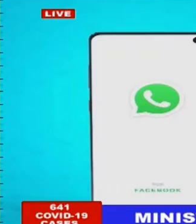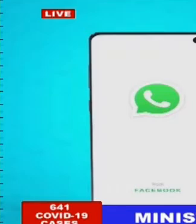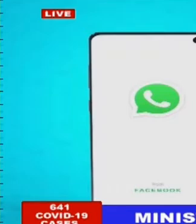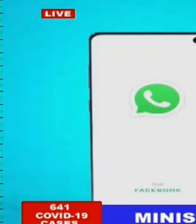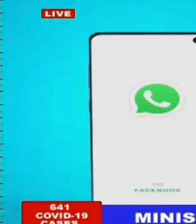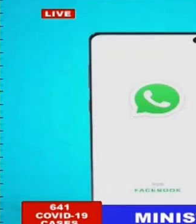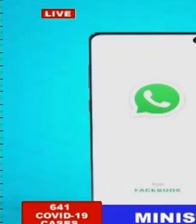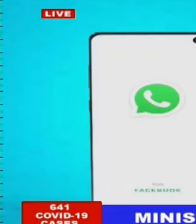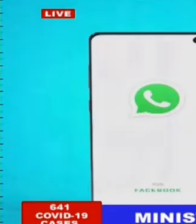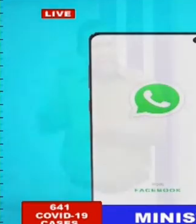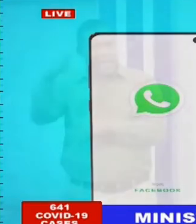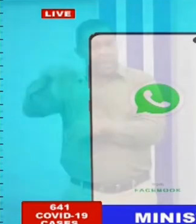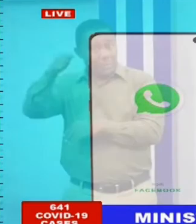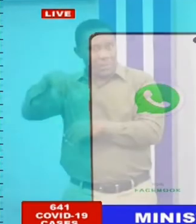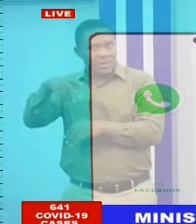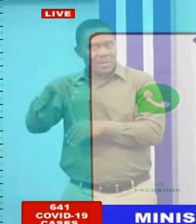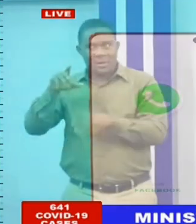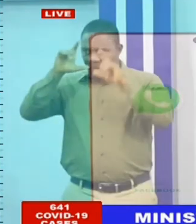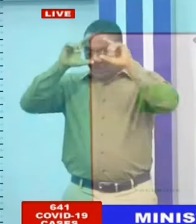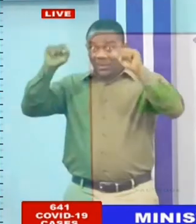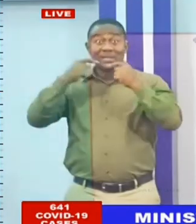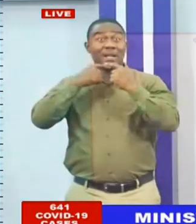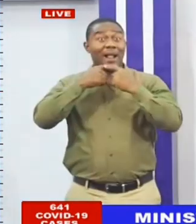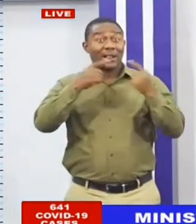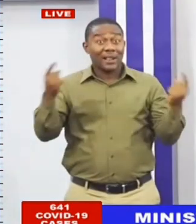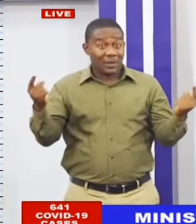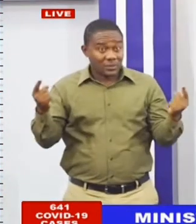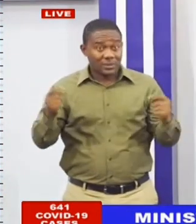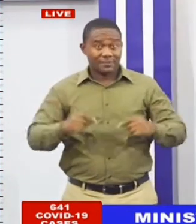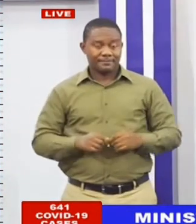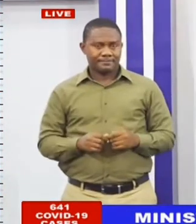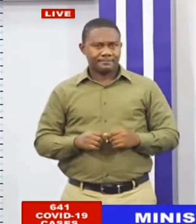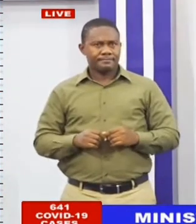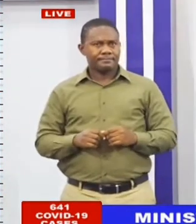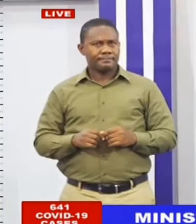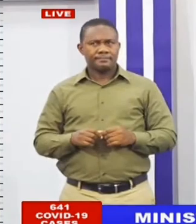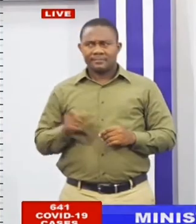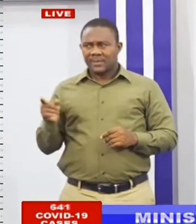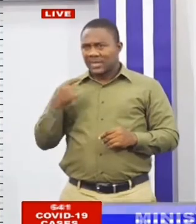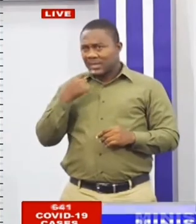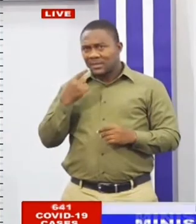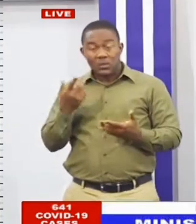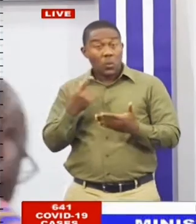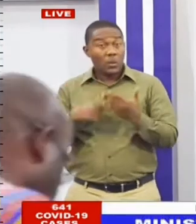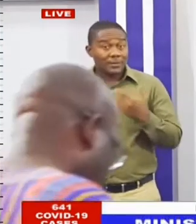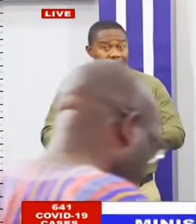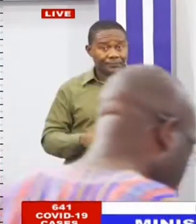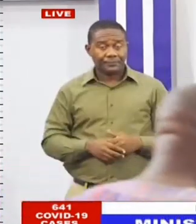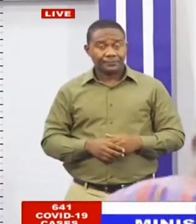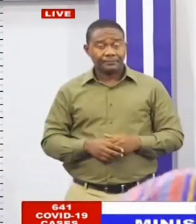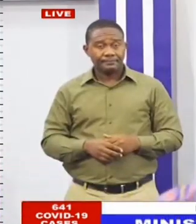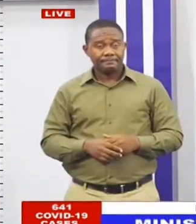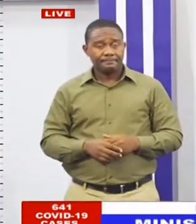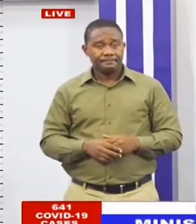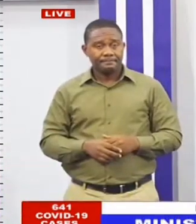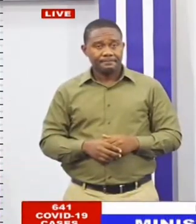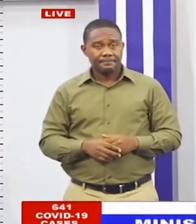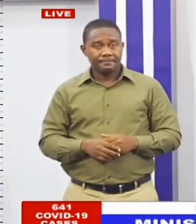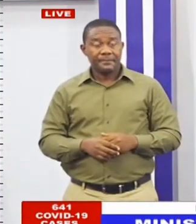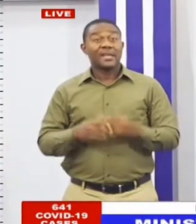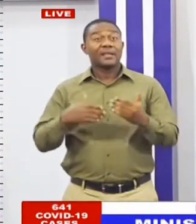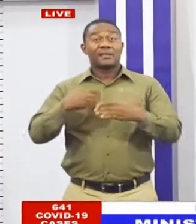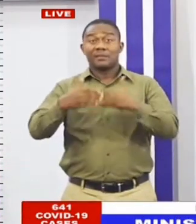April. And the directive was to be implemented. So the implementation